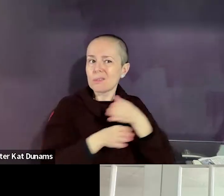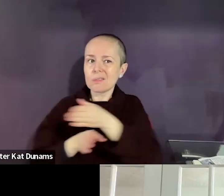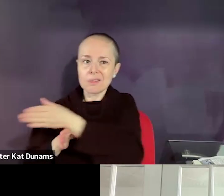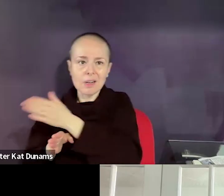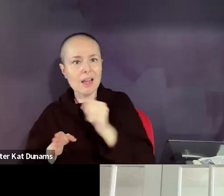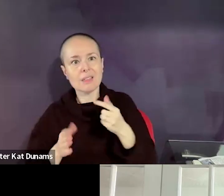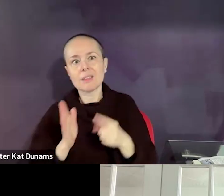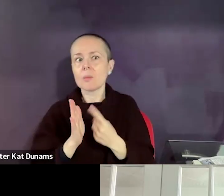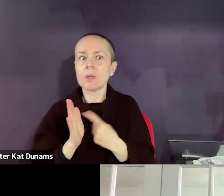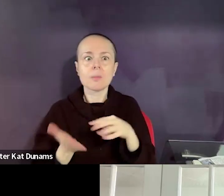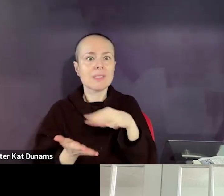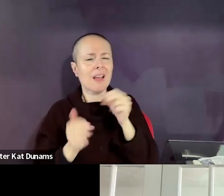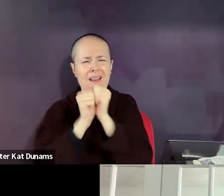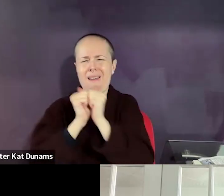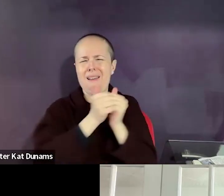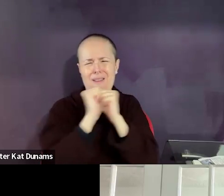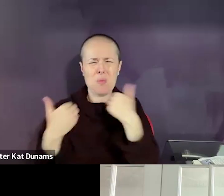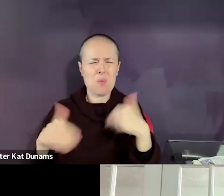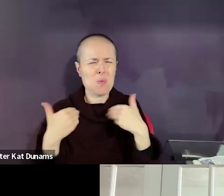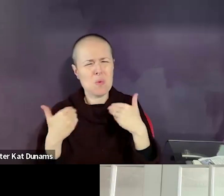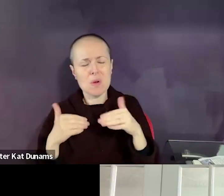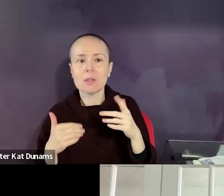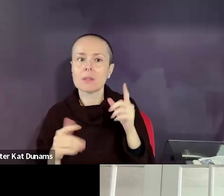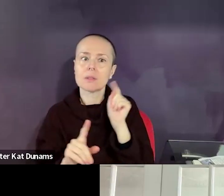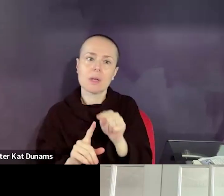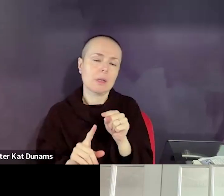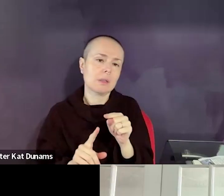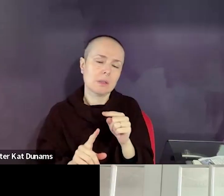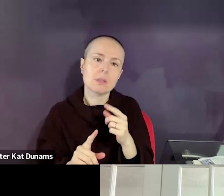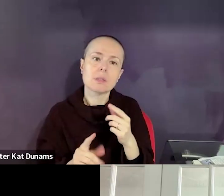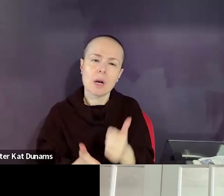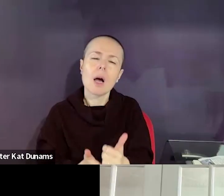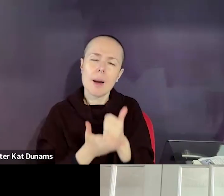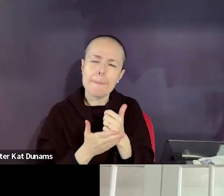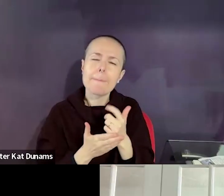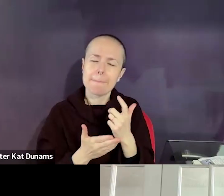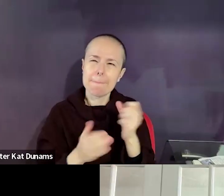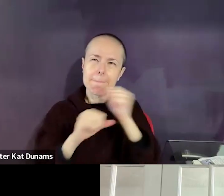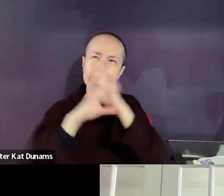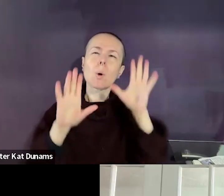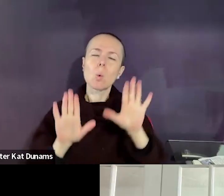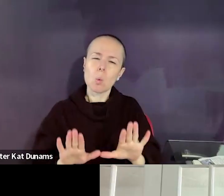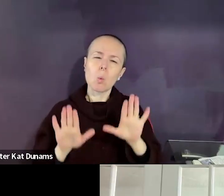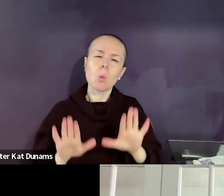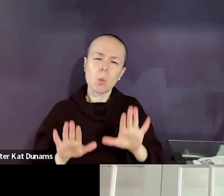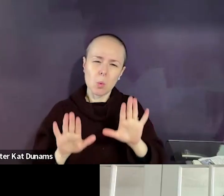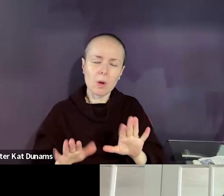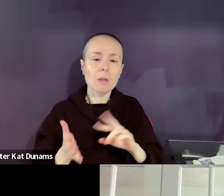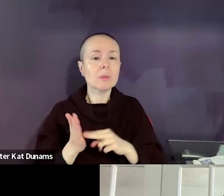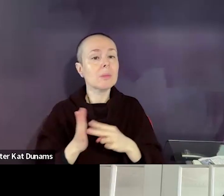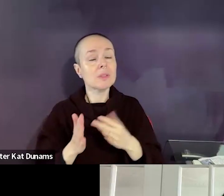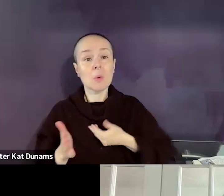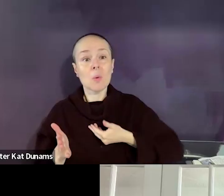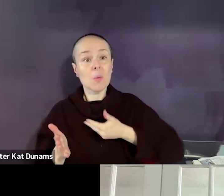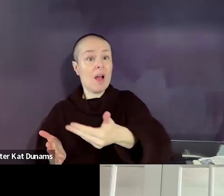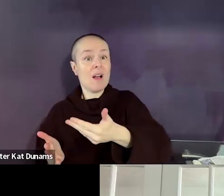cutthroat and competitive dance spaces we come from, that's an incredibly, I think, liberatory sort of ideology to lead with, which is you are welcome